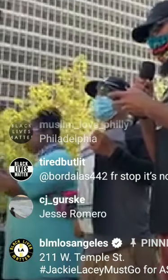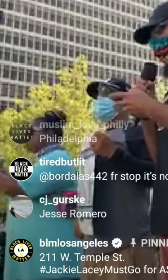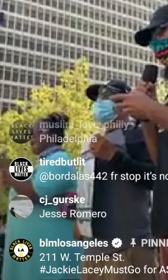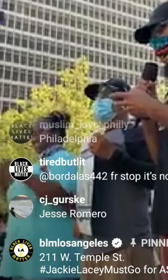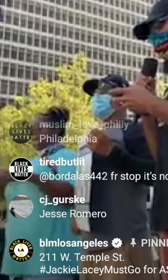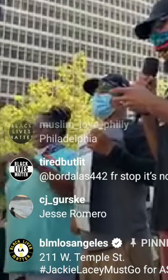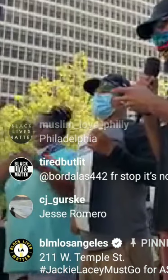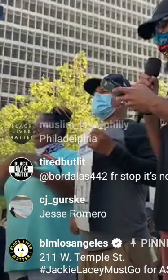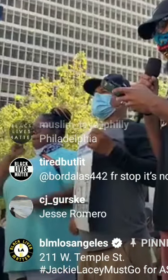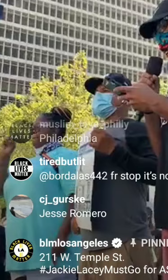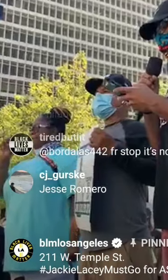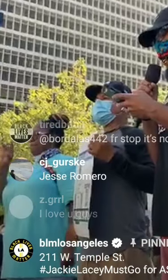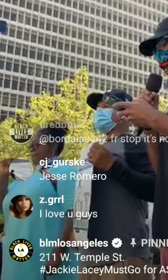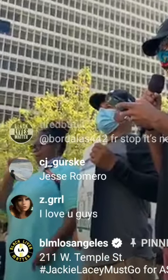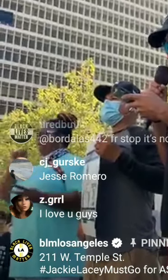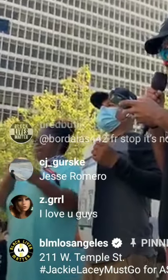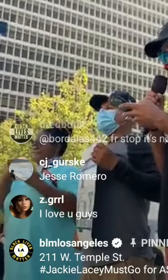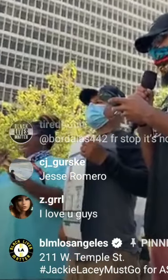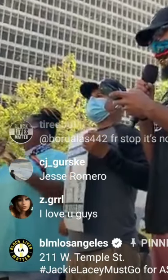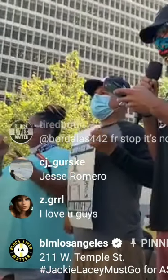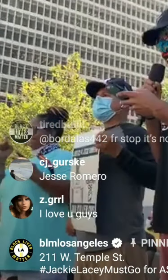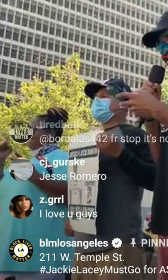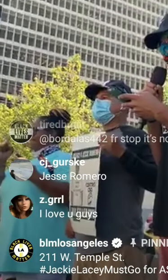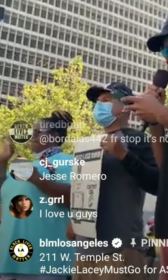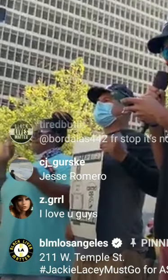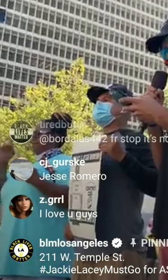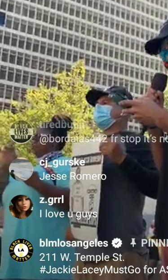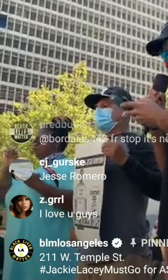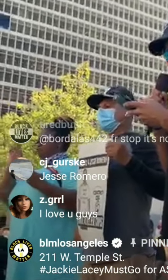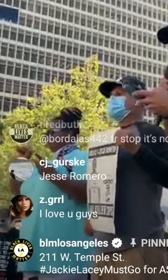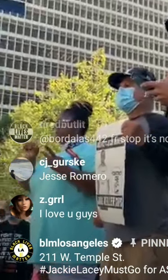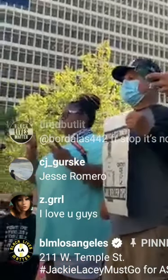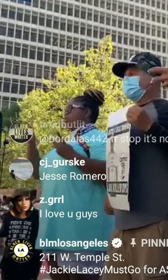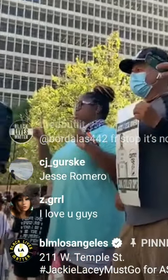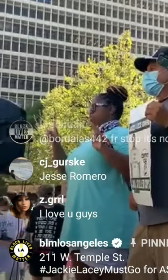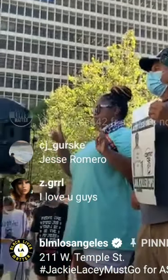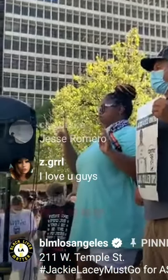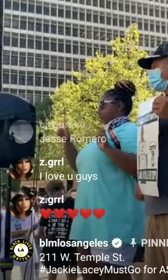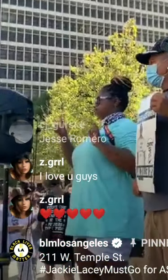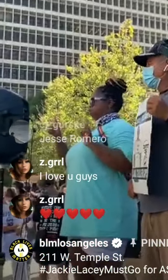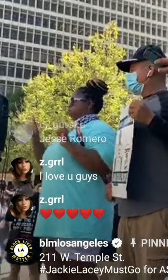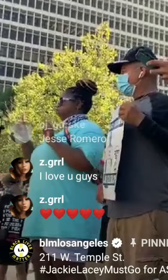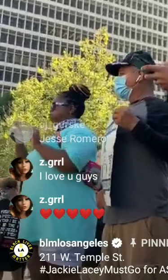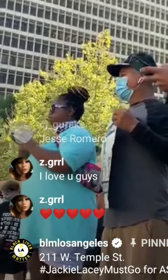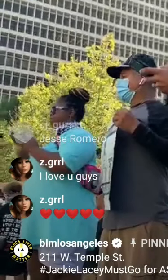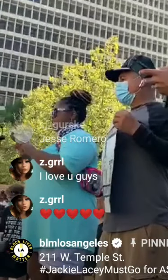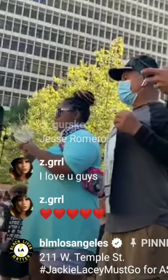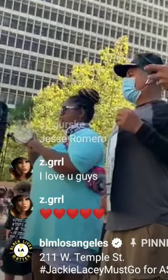Alex Higareda, snuck up on him and his friends and chased my son into the intersection of Breed and